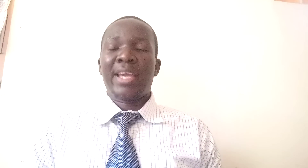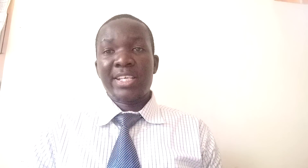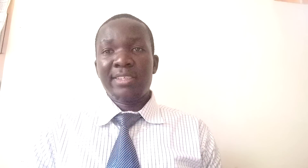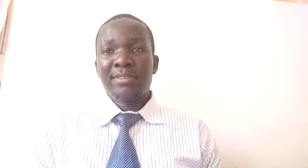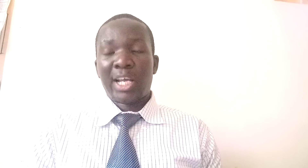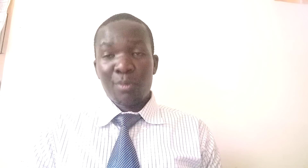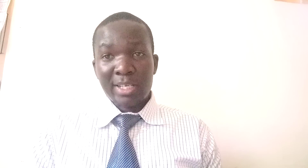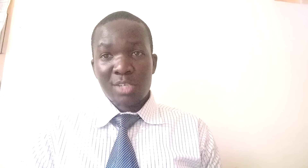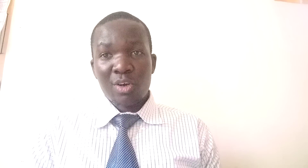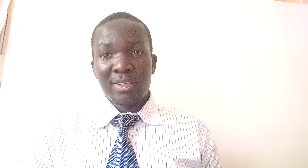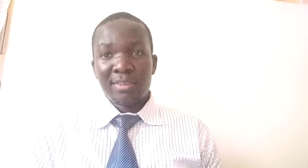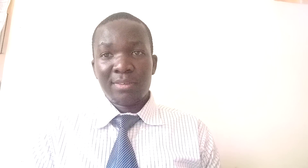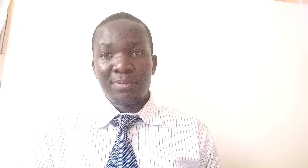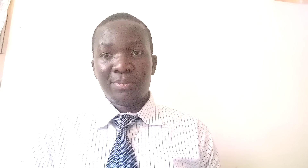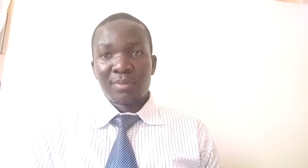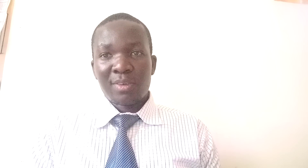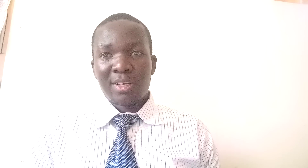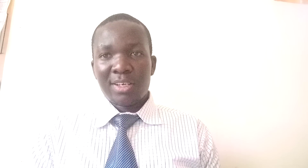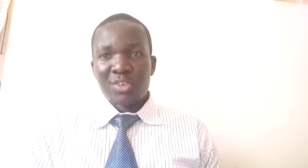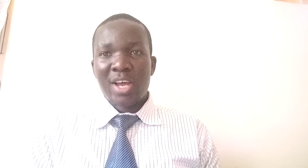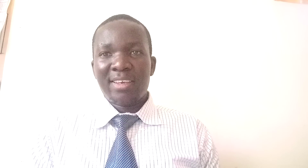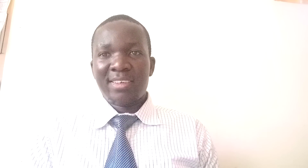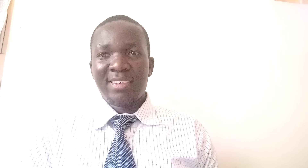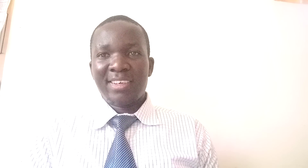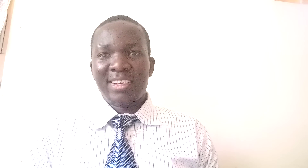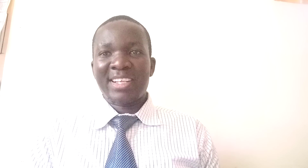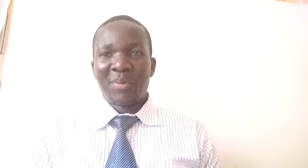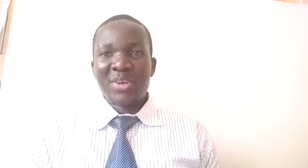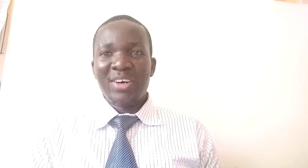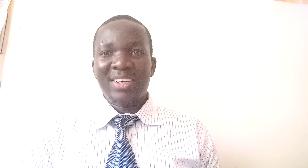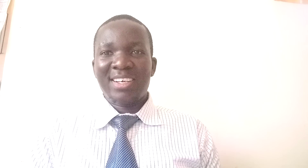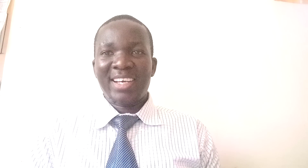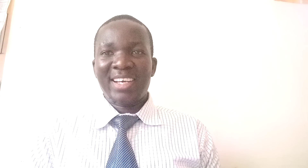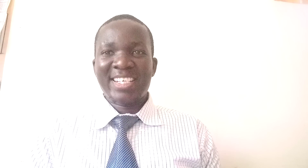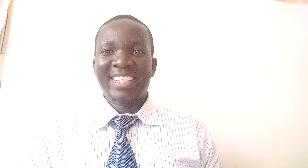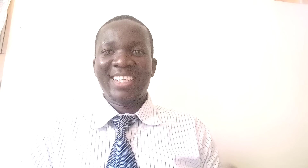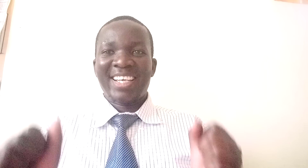18. Can you make that your own? Try. We go. 18.